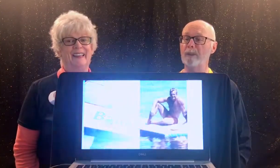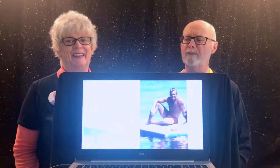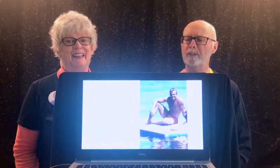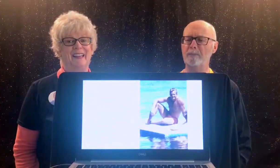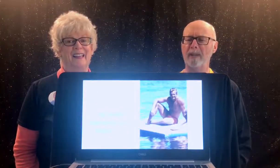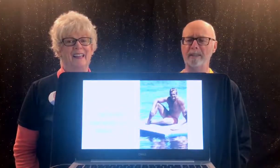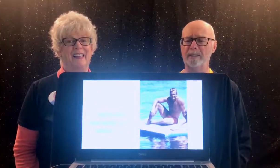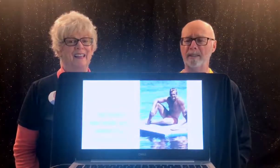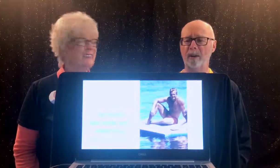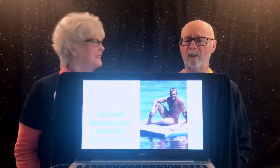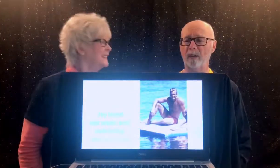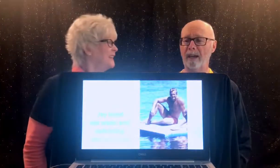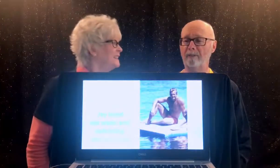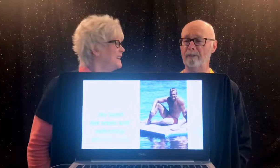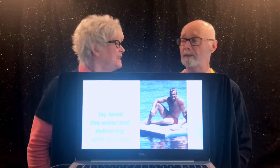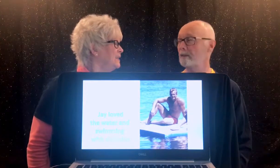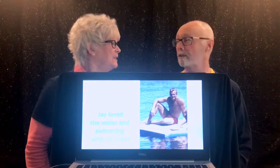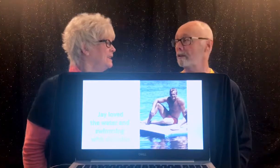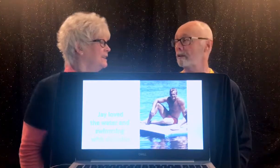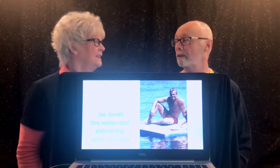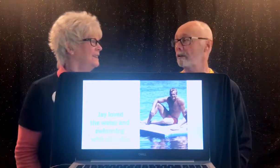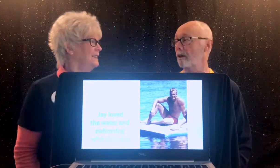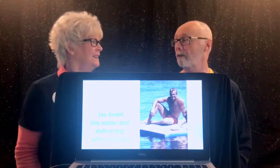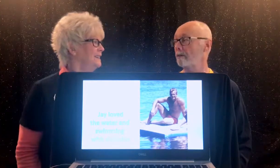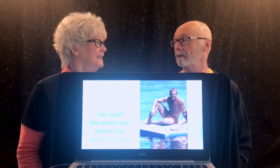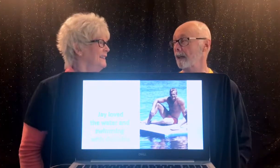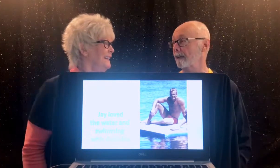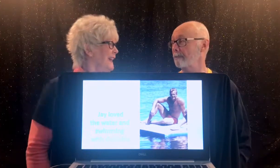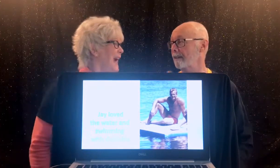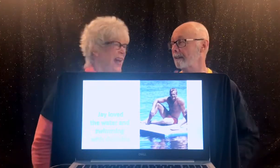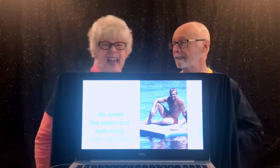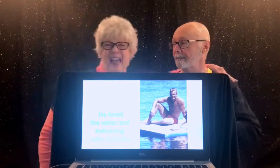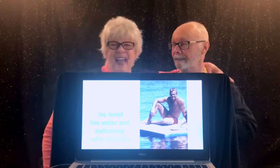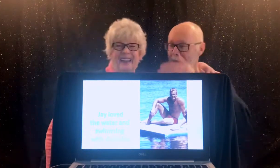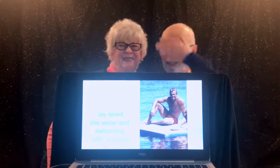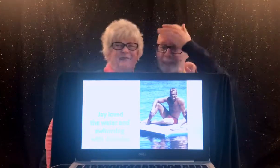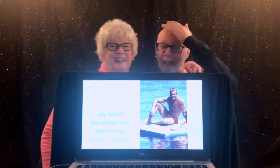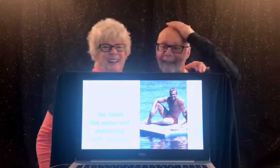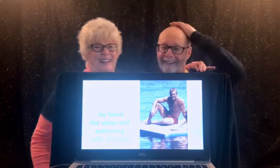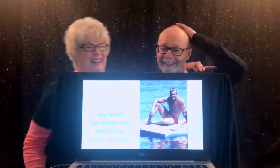of despondency, though... Kind of like you? Oh, kind of like me? His stepdad?